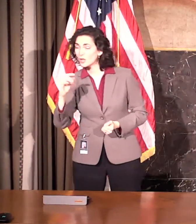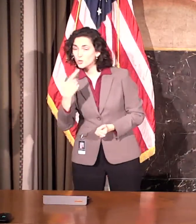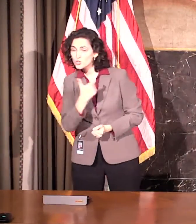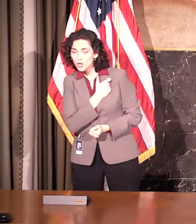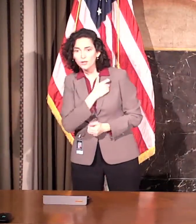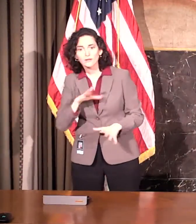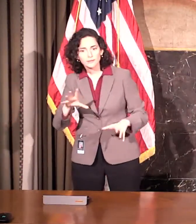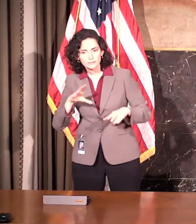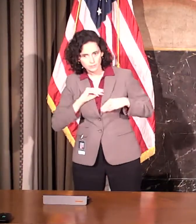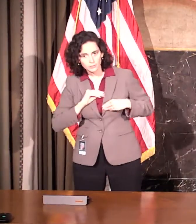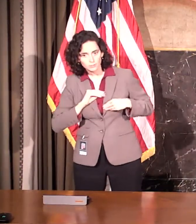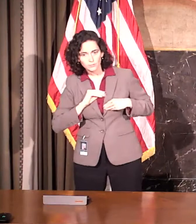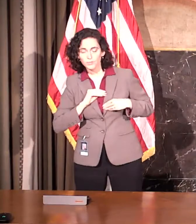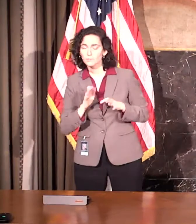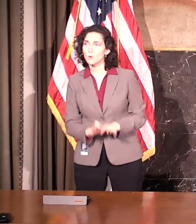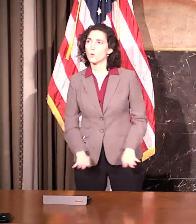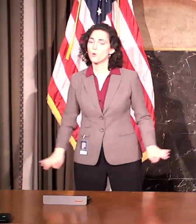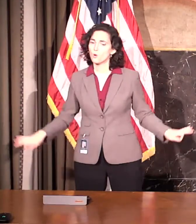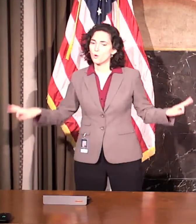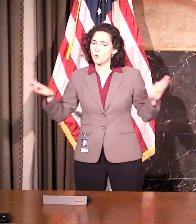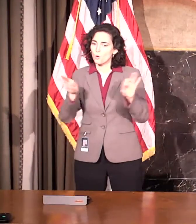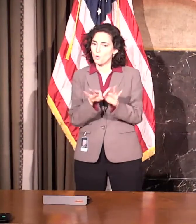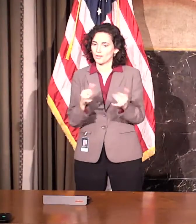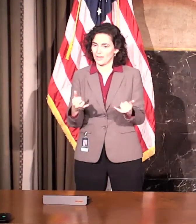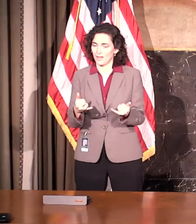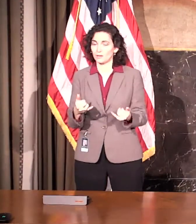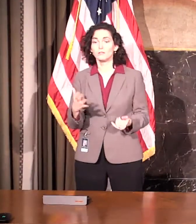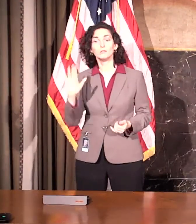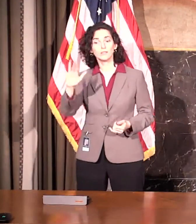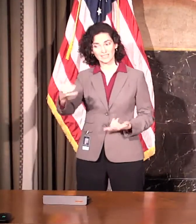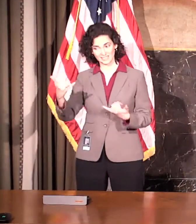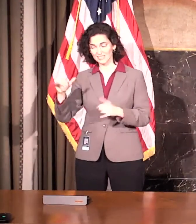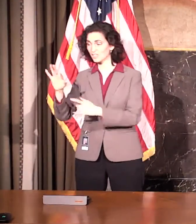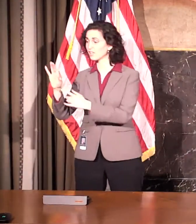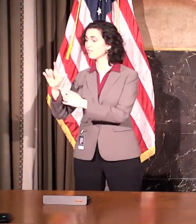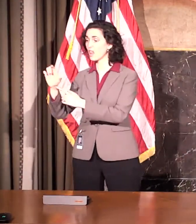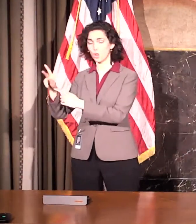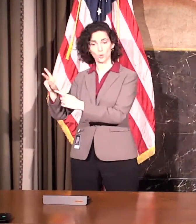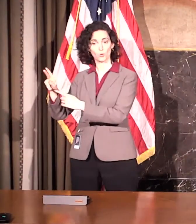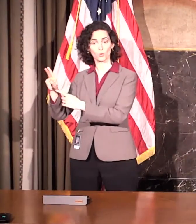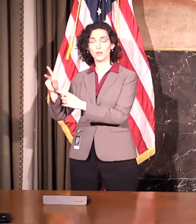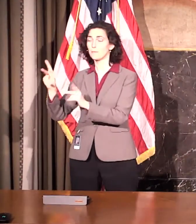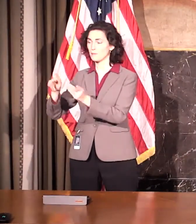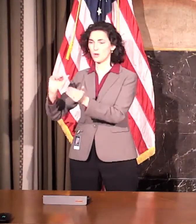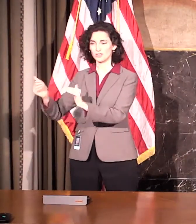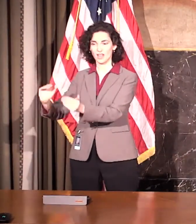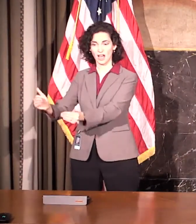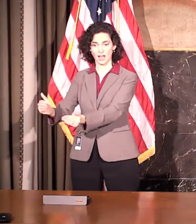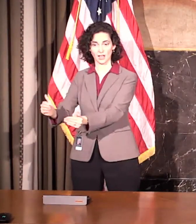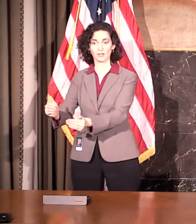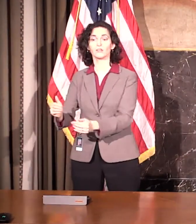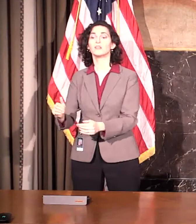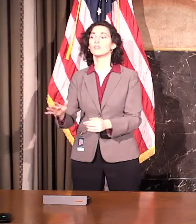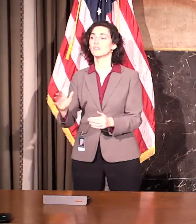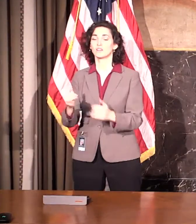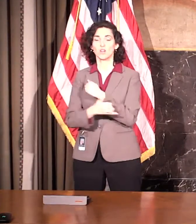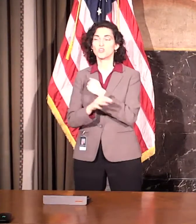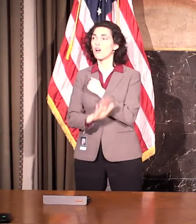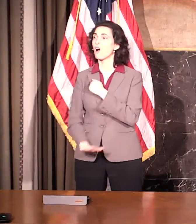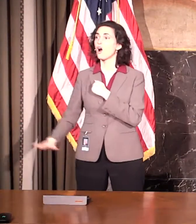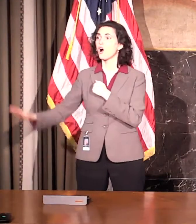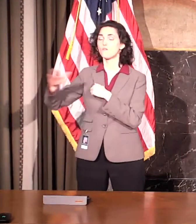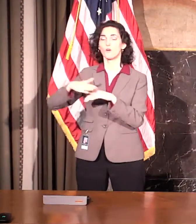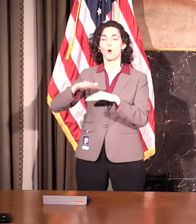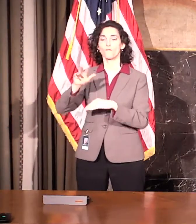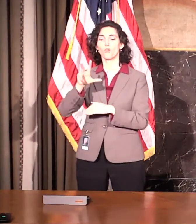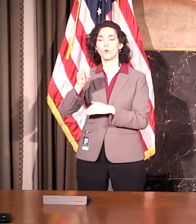extremely important during this time. Flu still kills over 30,000 people across the U.S.